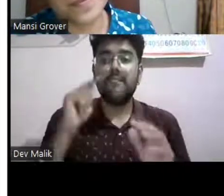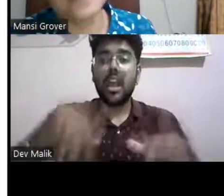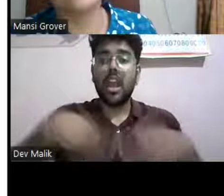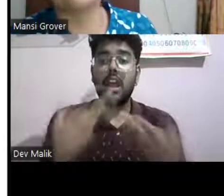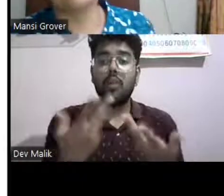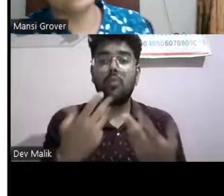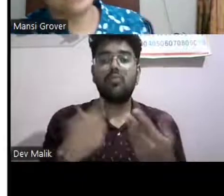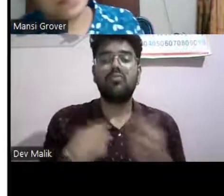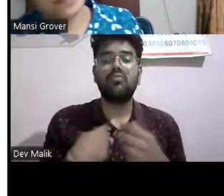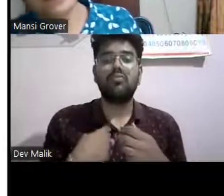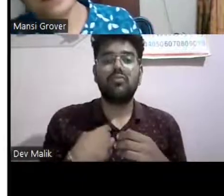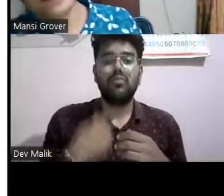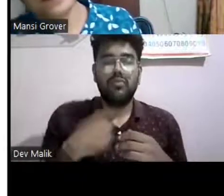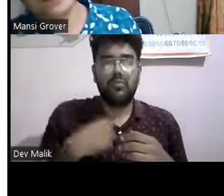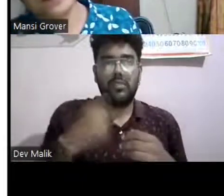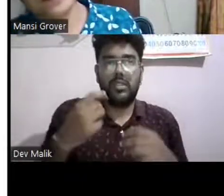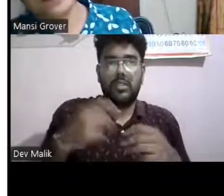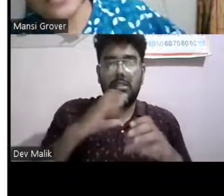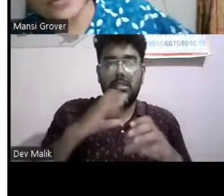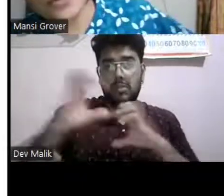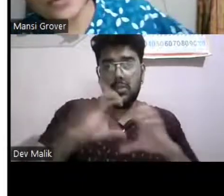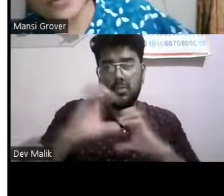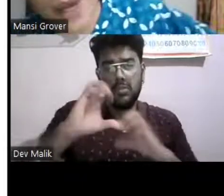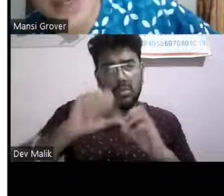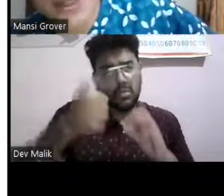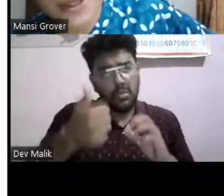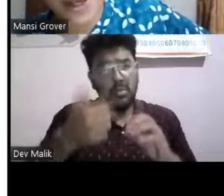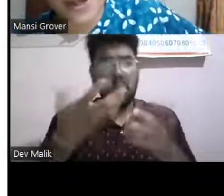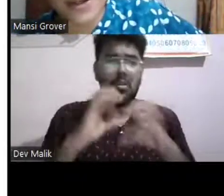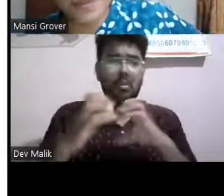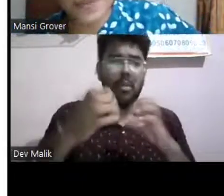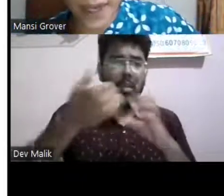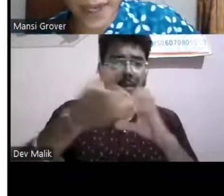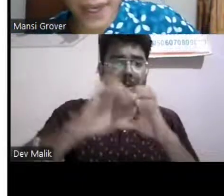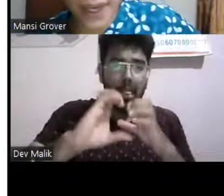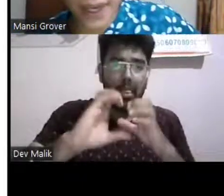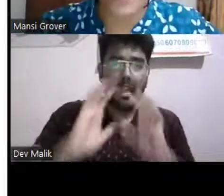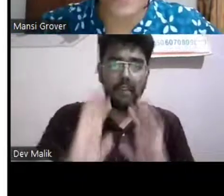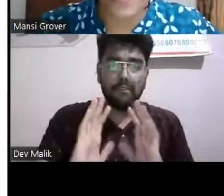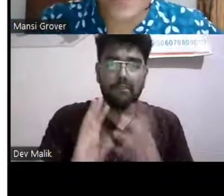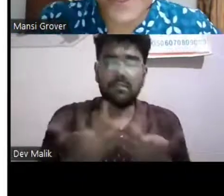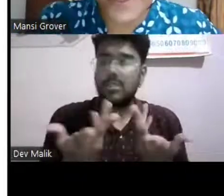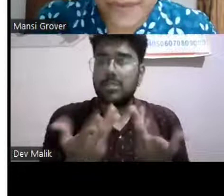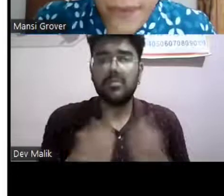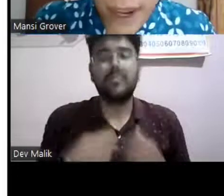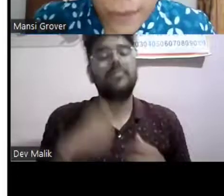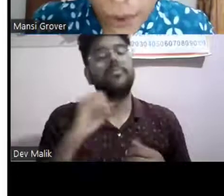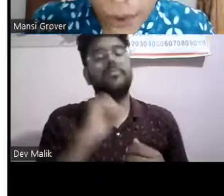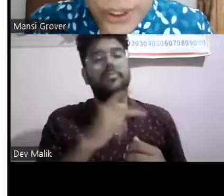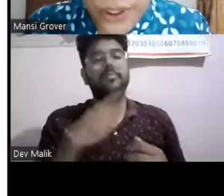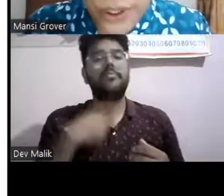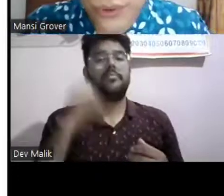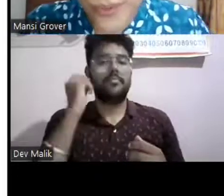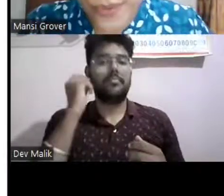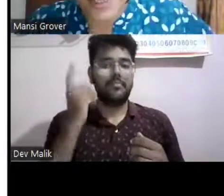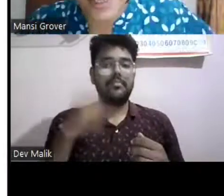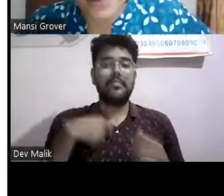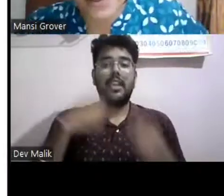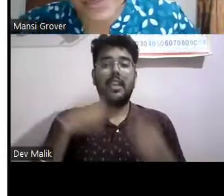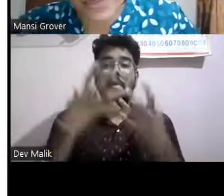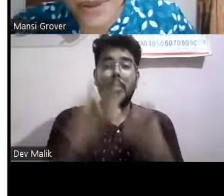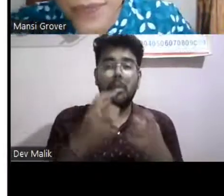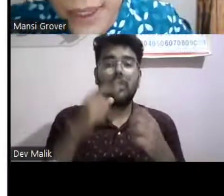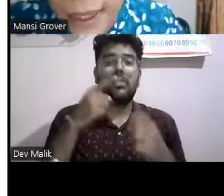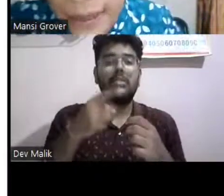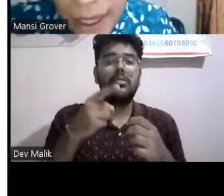if I am able to communicate with this No, person. no, I get it, Anna. I get it. And this is why I wanted you to be a